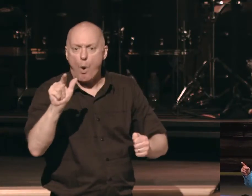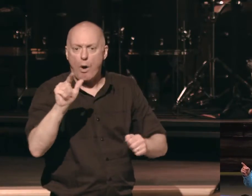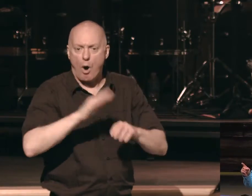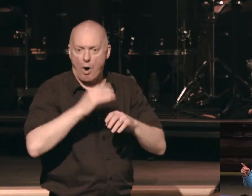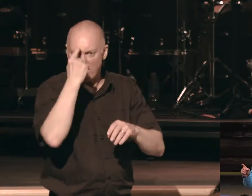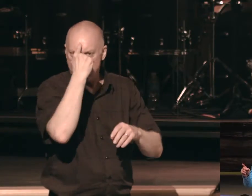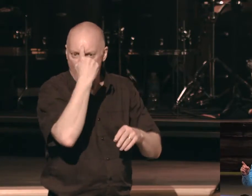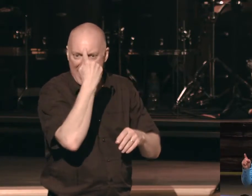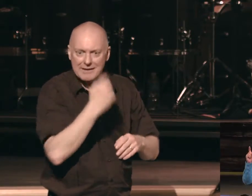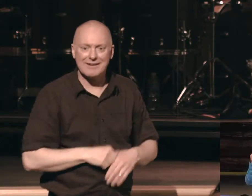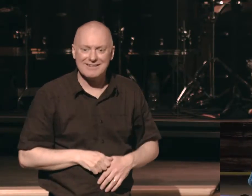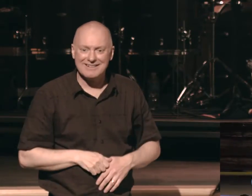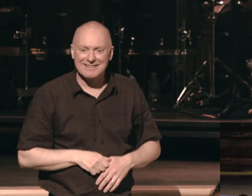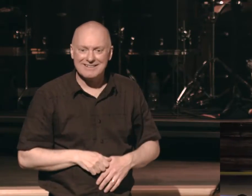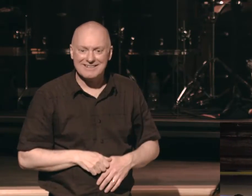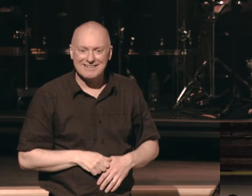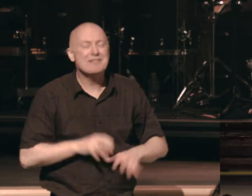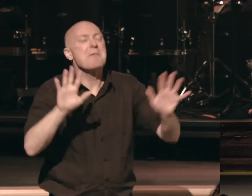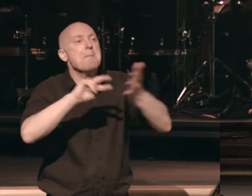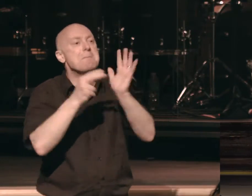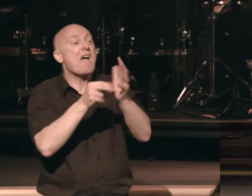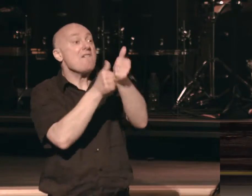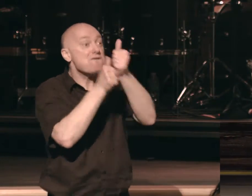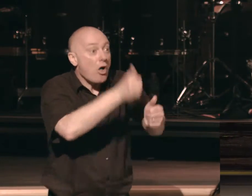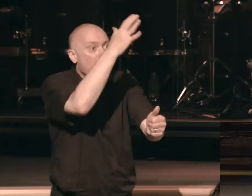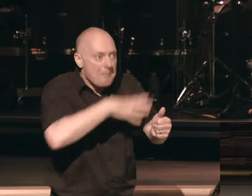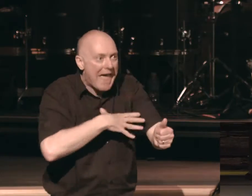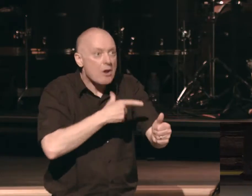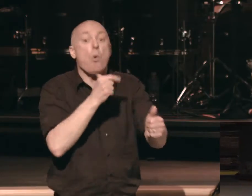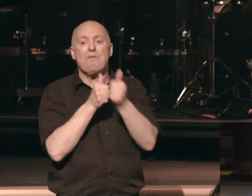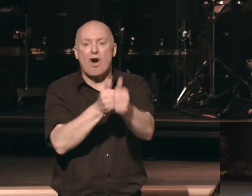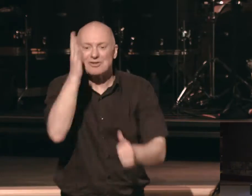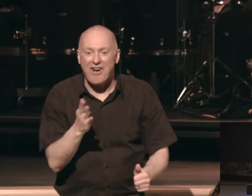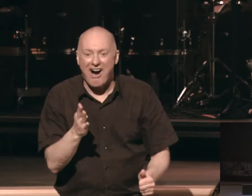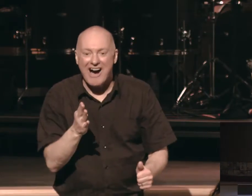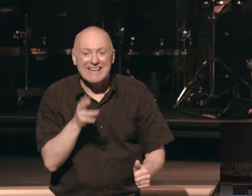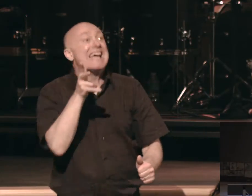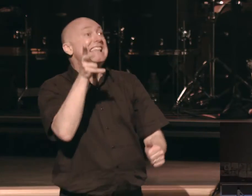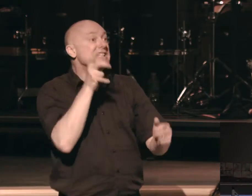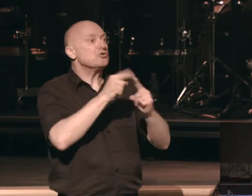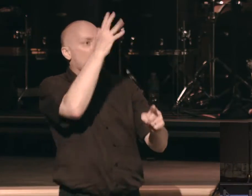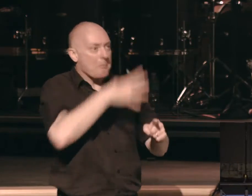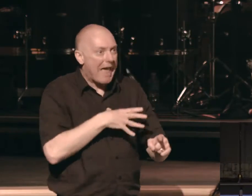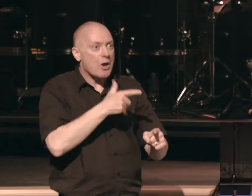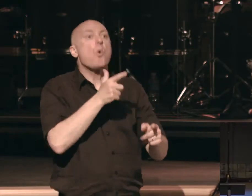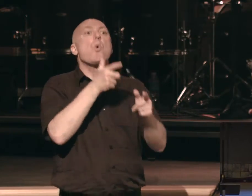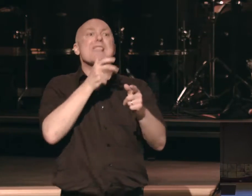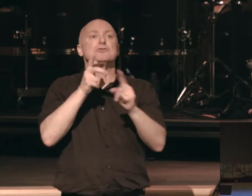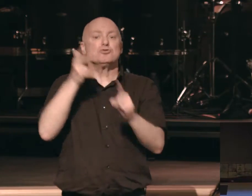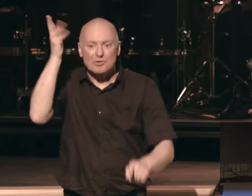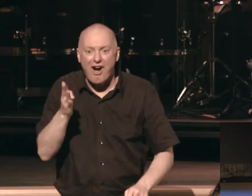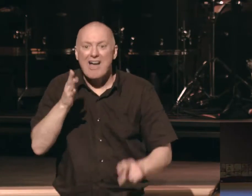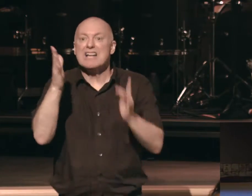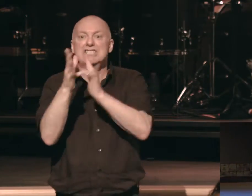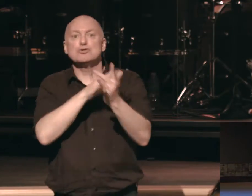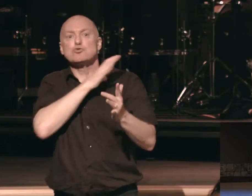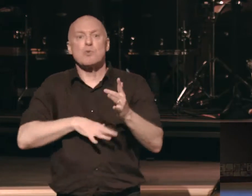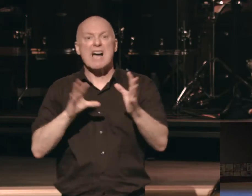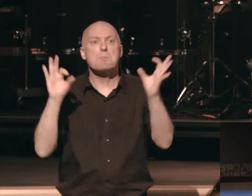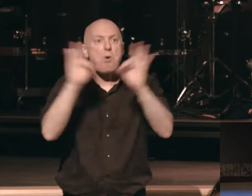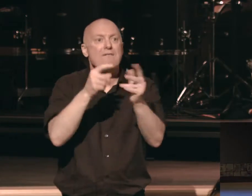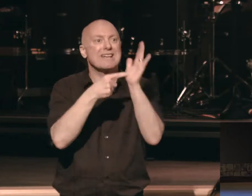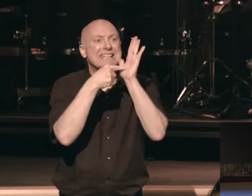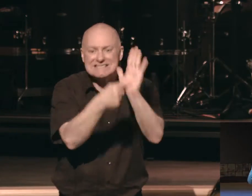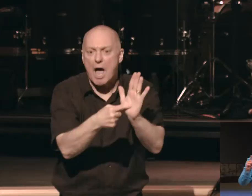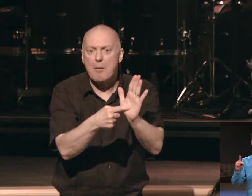forehead, or follow the man who follows God, or listen to the man who listens to God." Jesus Christ is the perfect